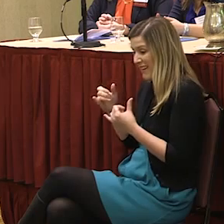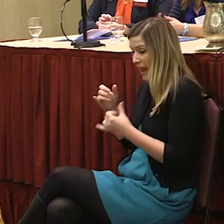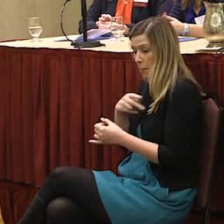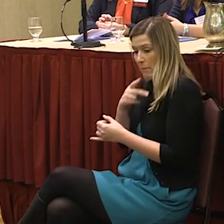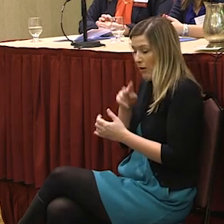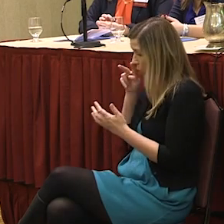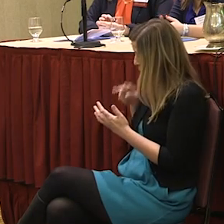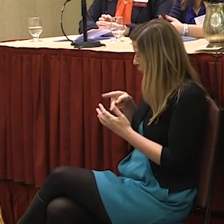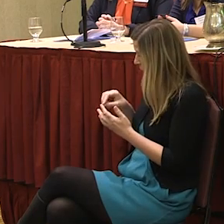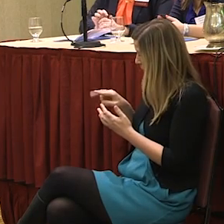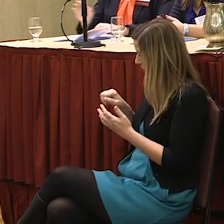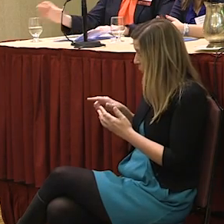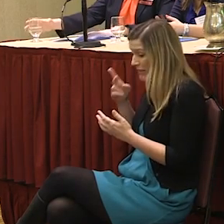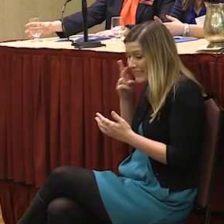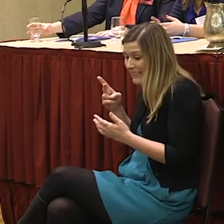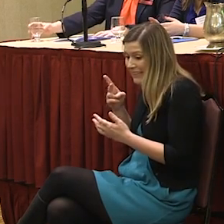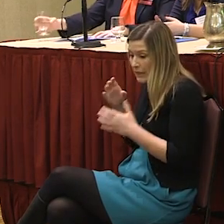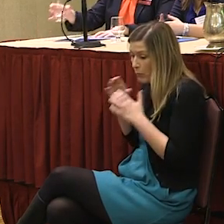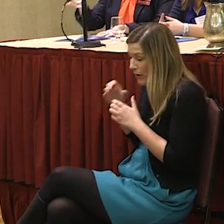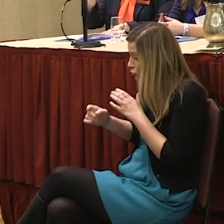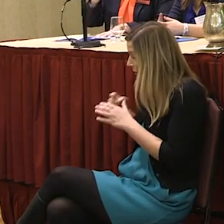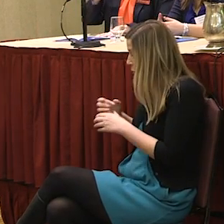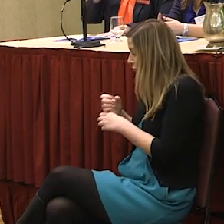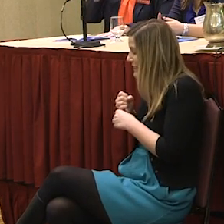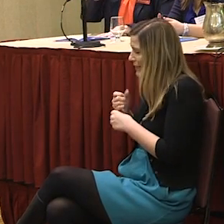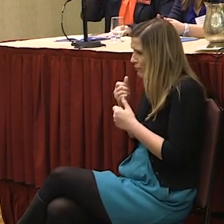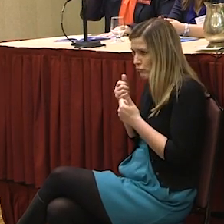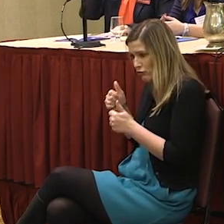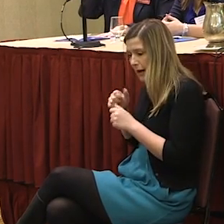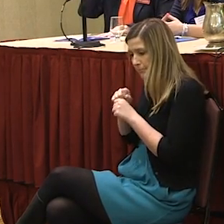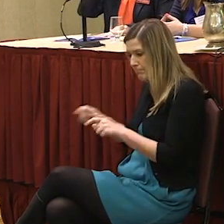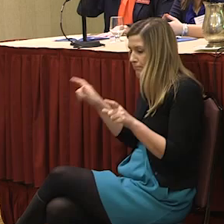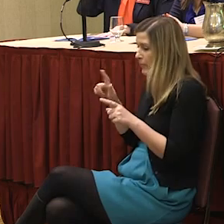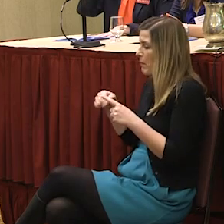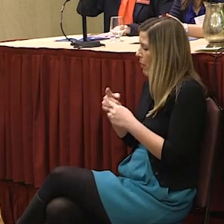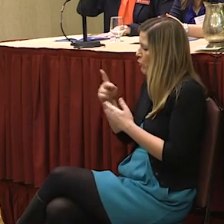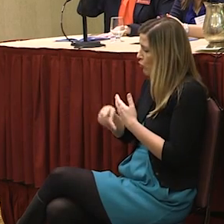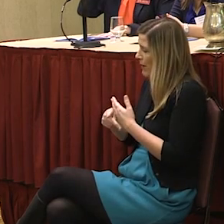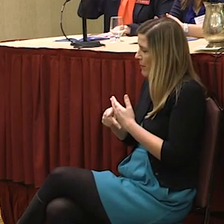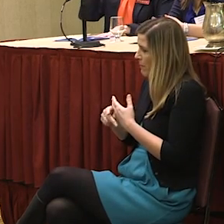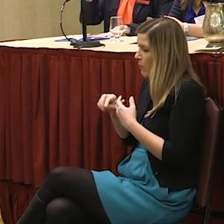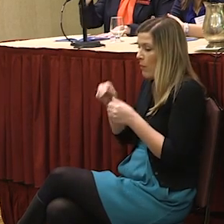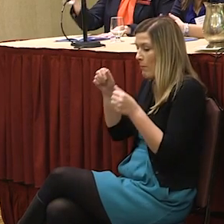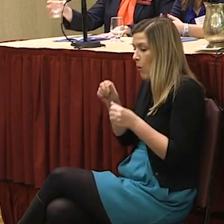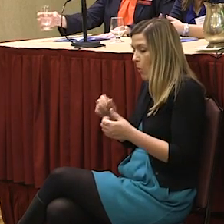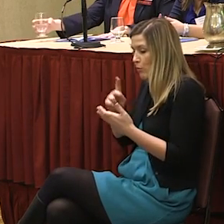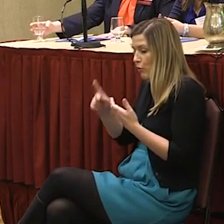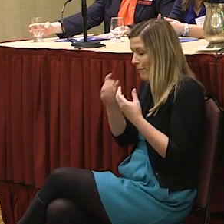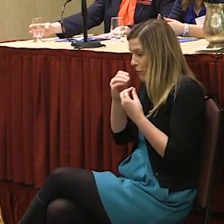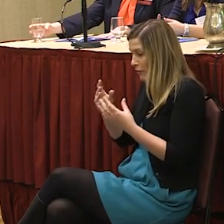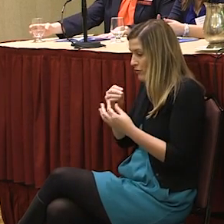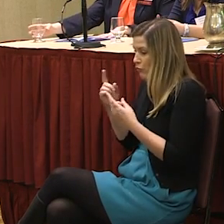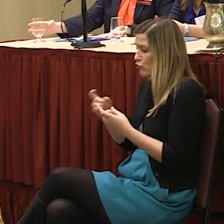out there. Put our information out there and let's see if we can get the word out about our programs. Post the program information and